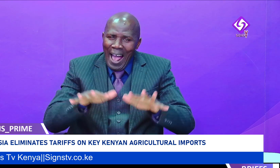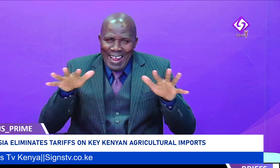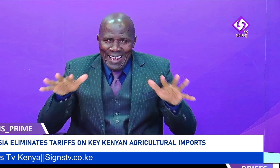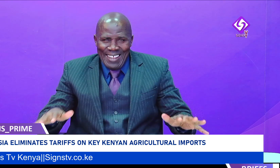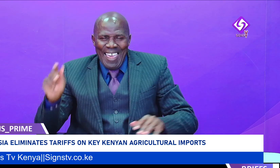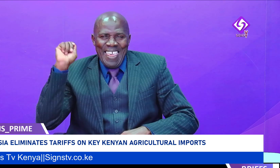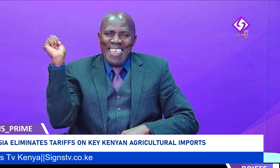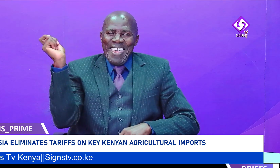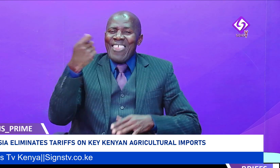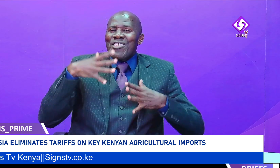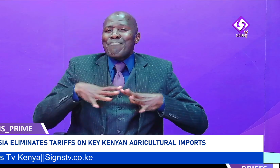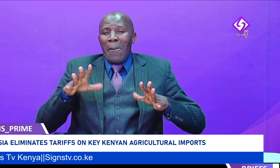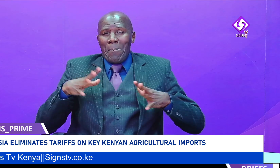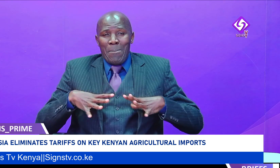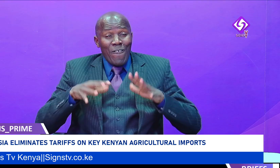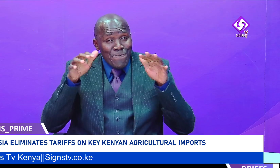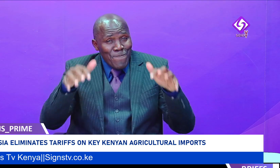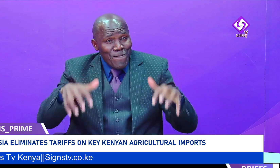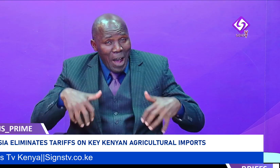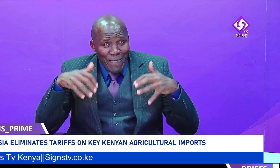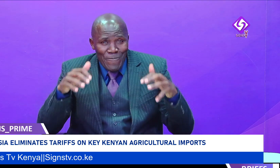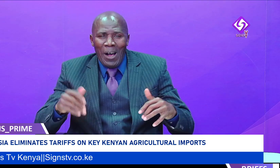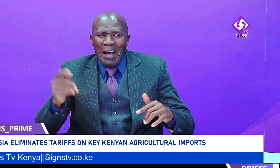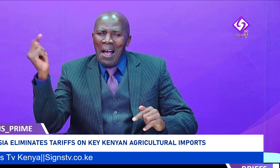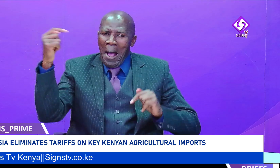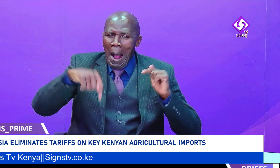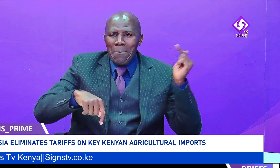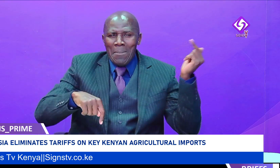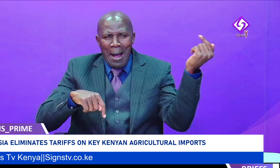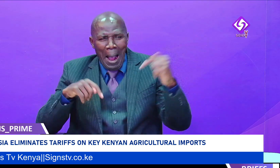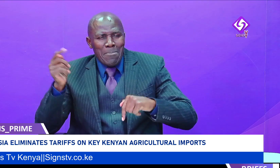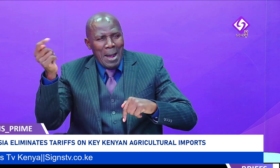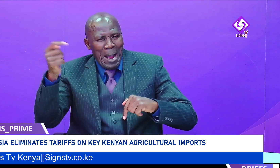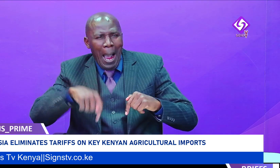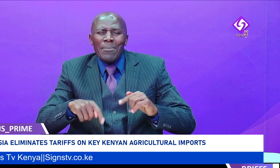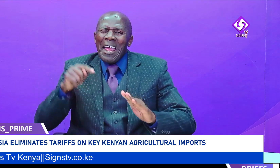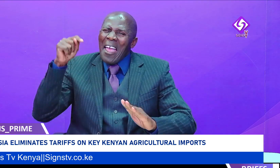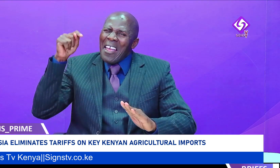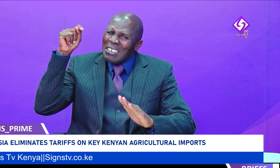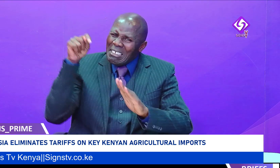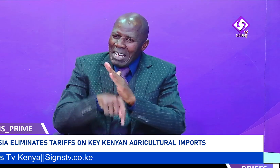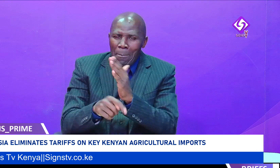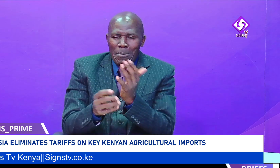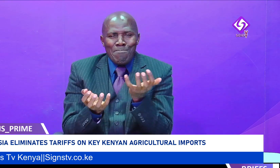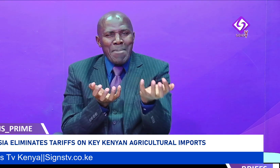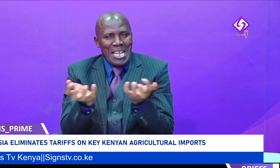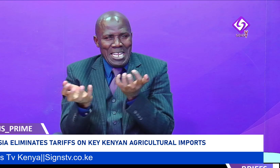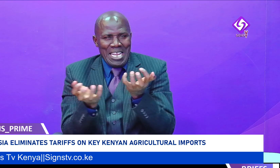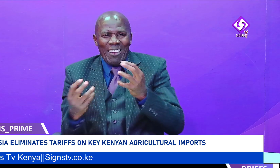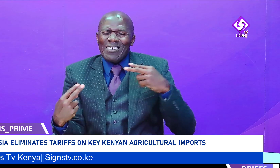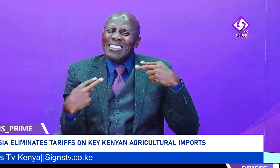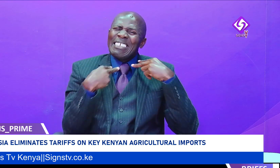new markets for Kenyan farmers and usher in deeper commercial ties between the two